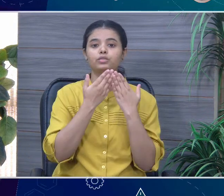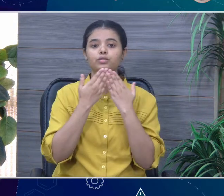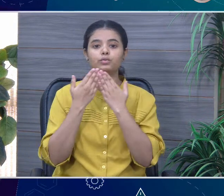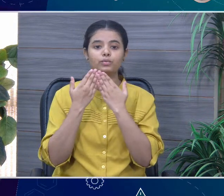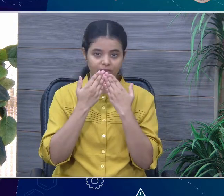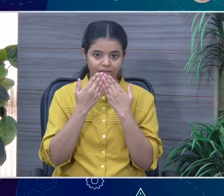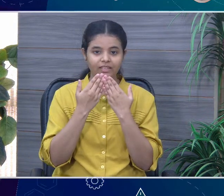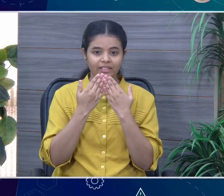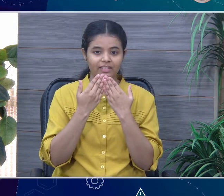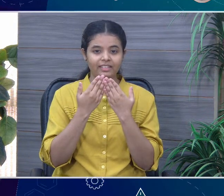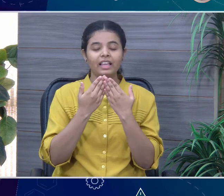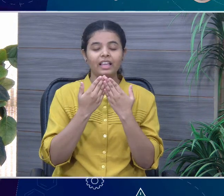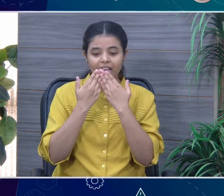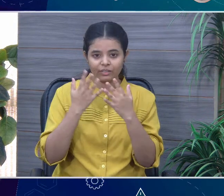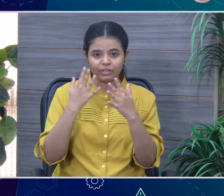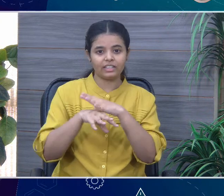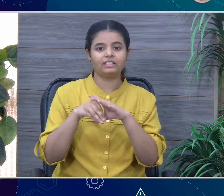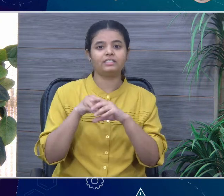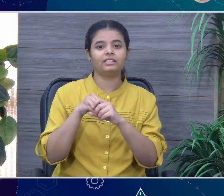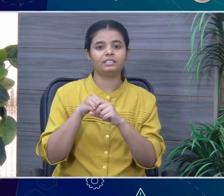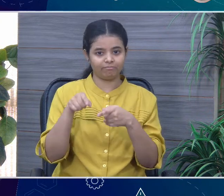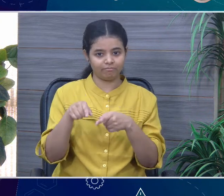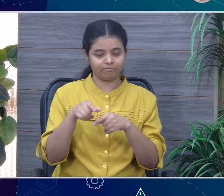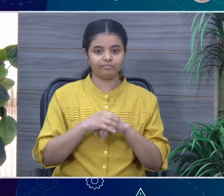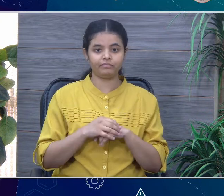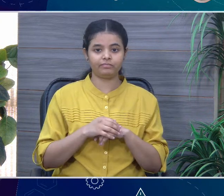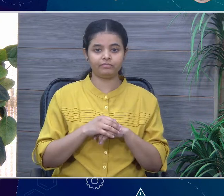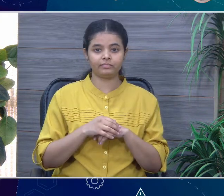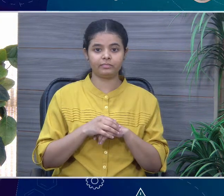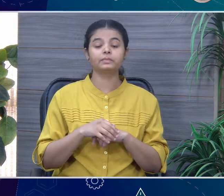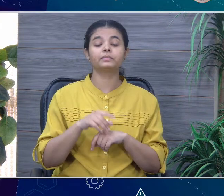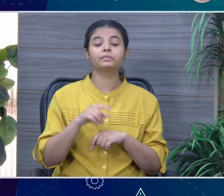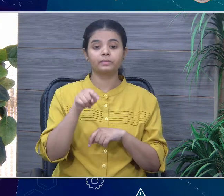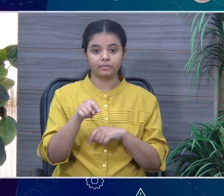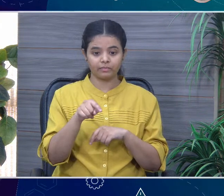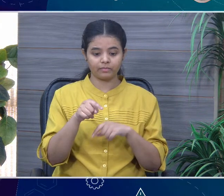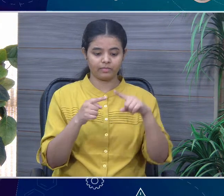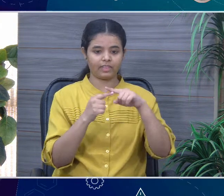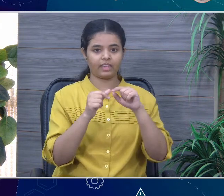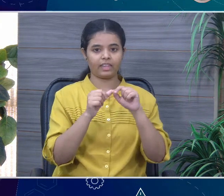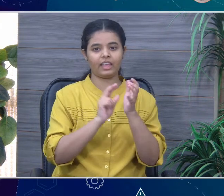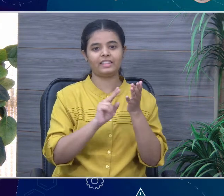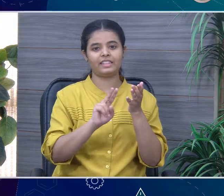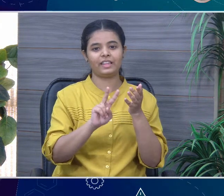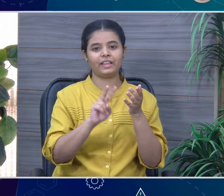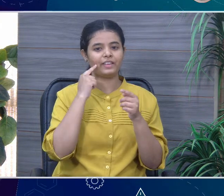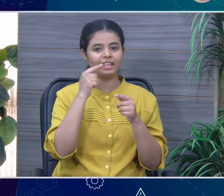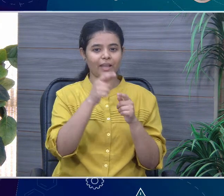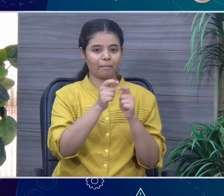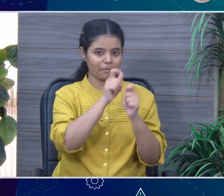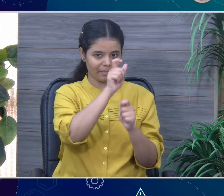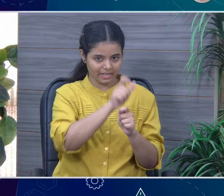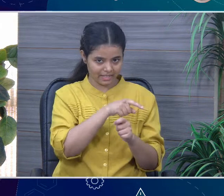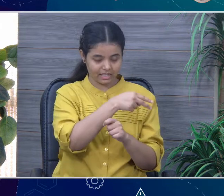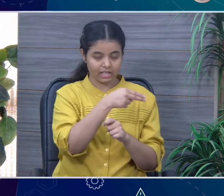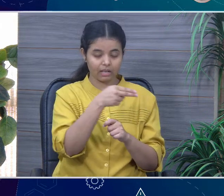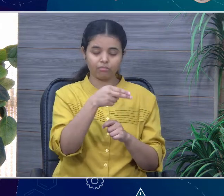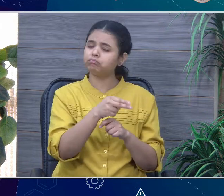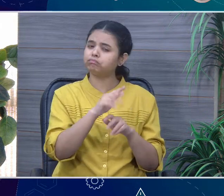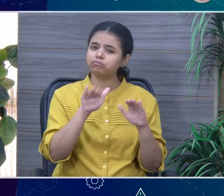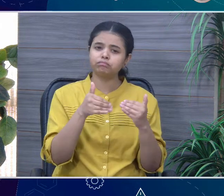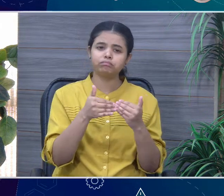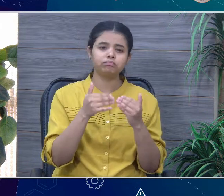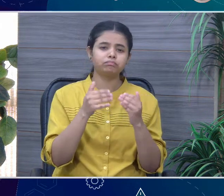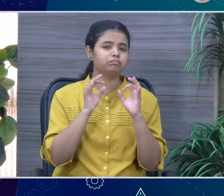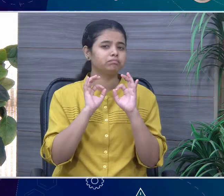the learners of school education. Now, as Tanvi has already defined it in a very interesting way, taking up